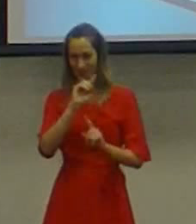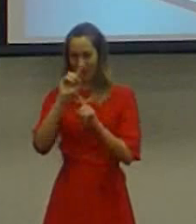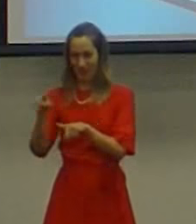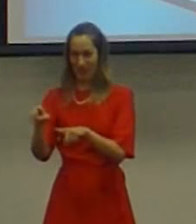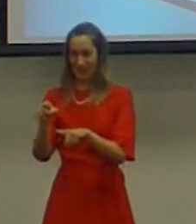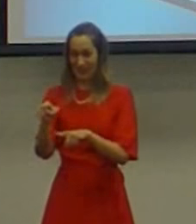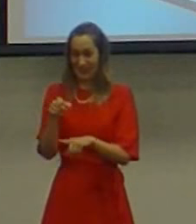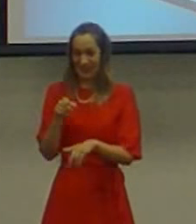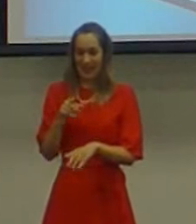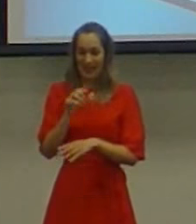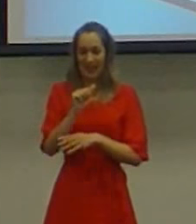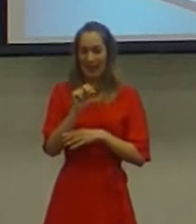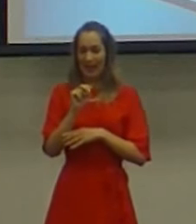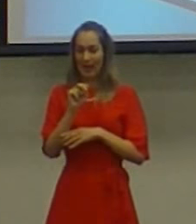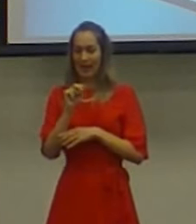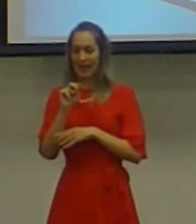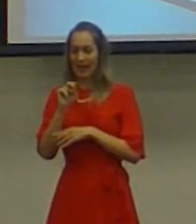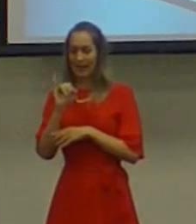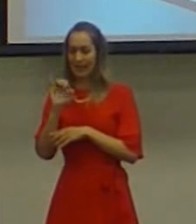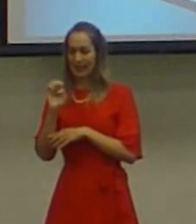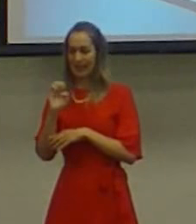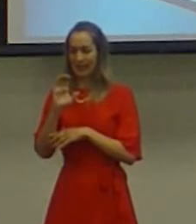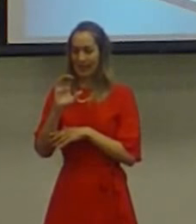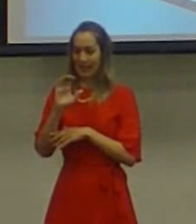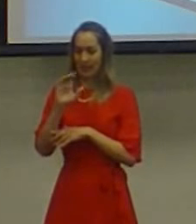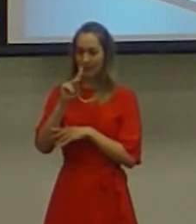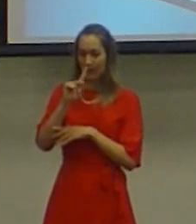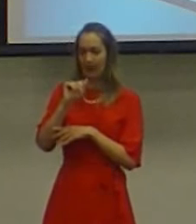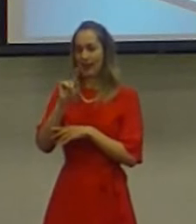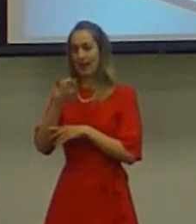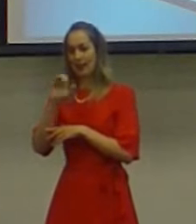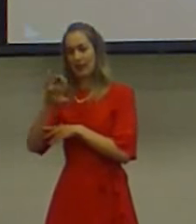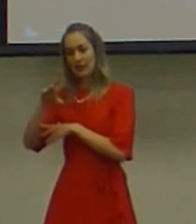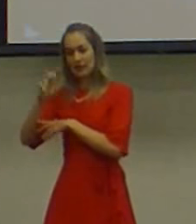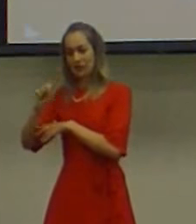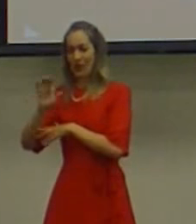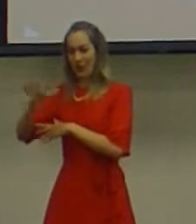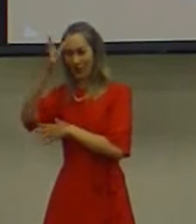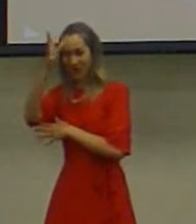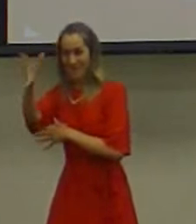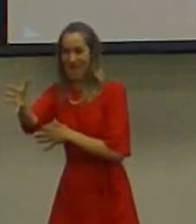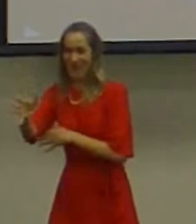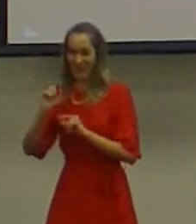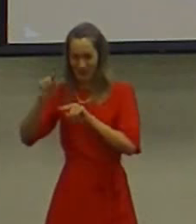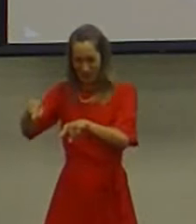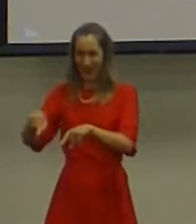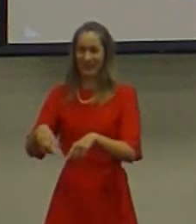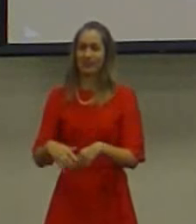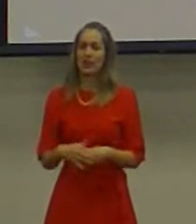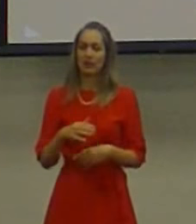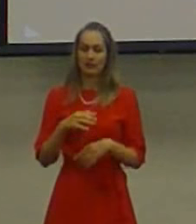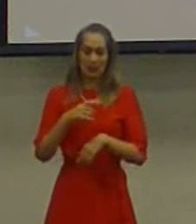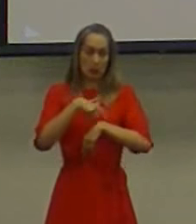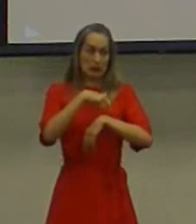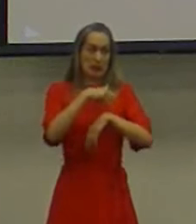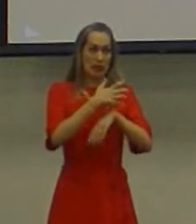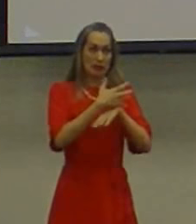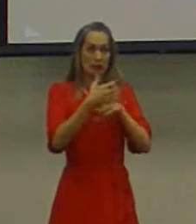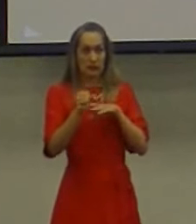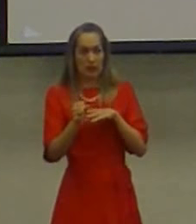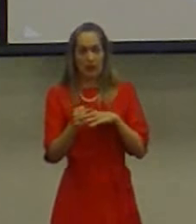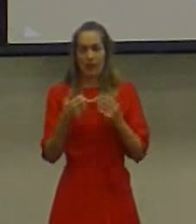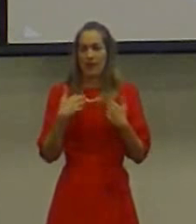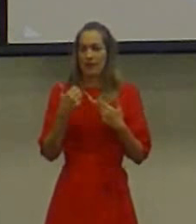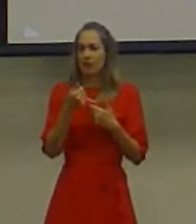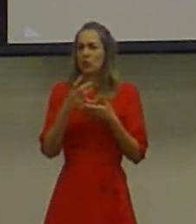Kakis' grandfather. So it's kind of a neat connection. All right, well, I don't have much time left, and so I got a couple stories. You guys